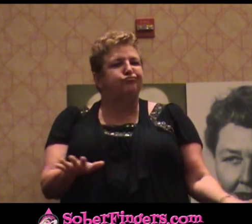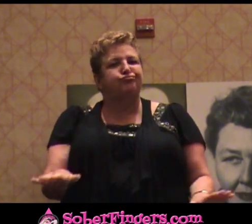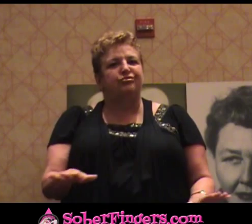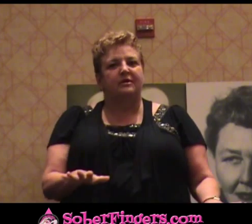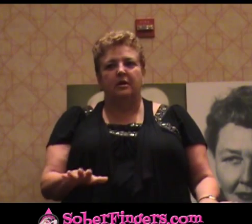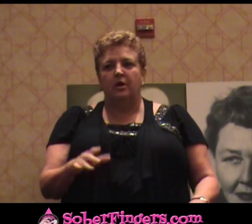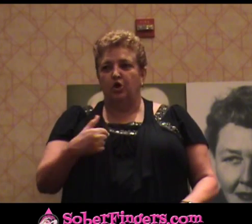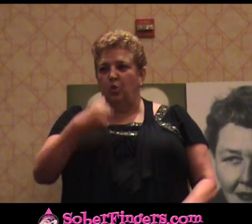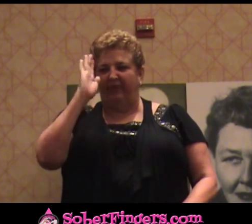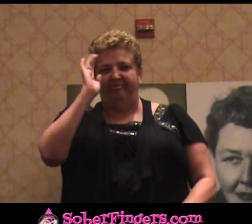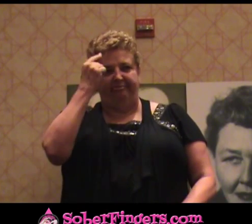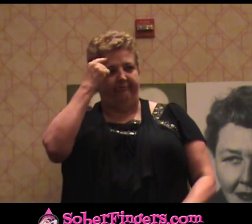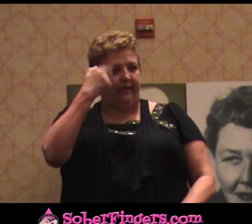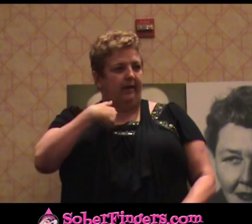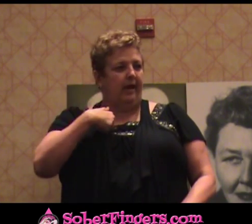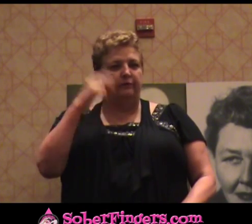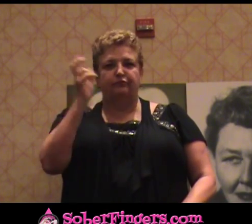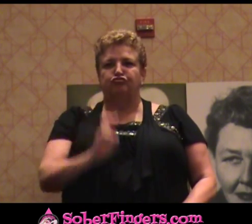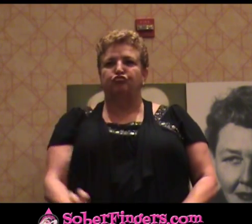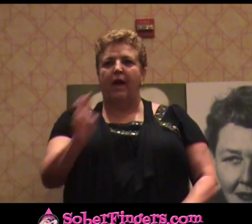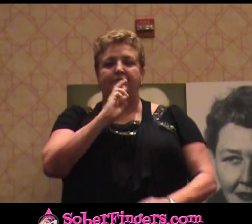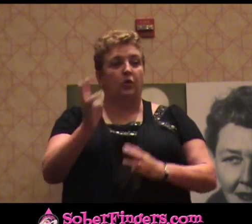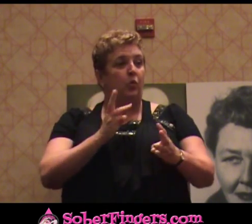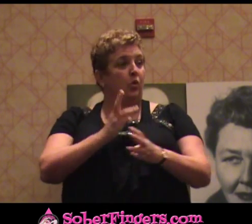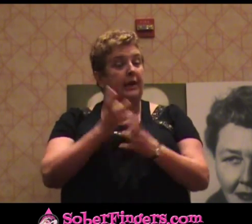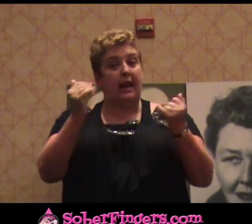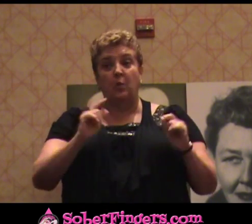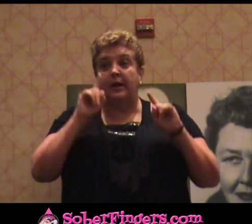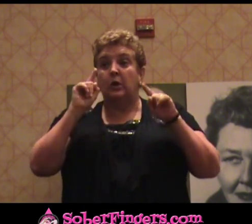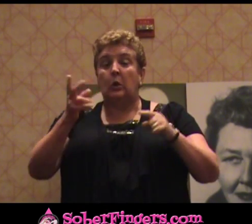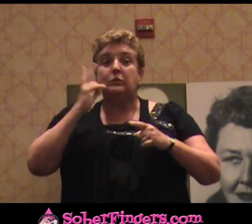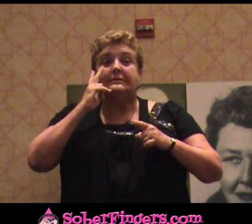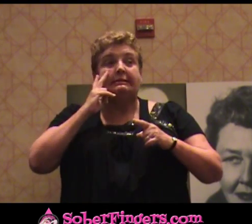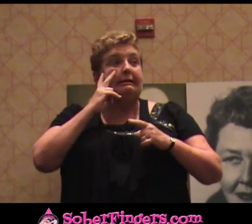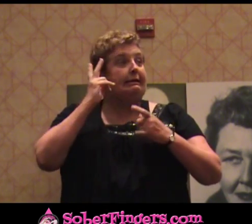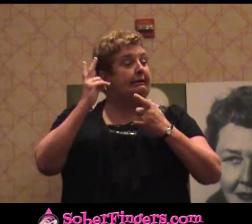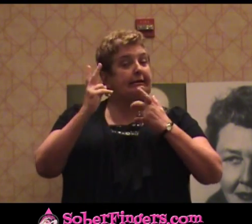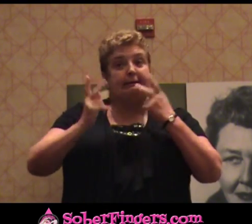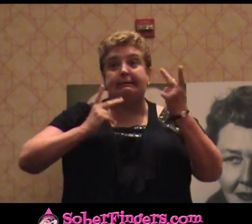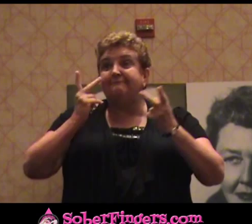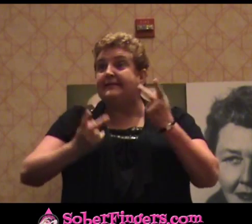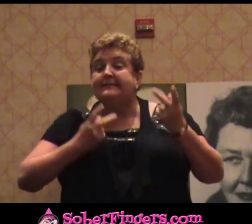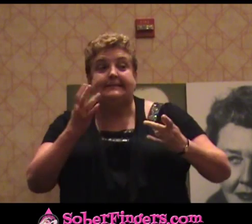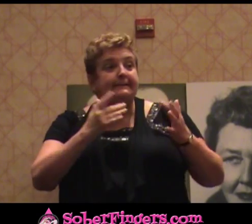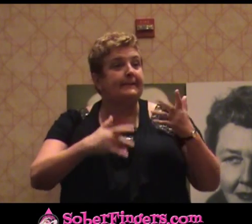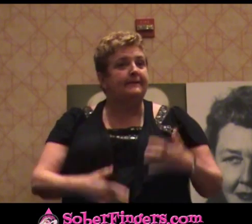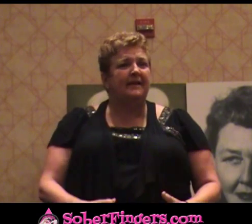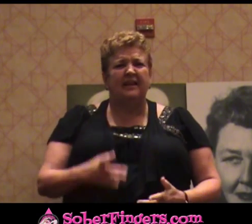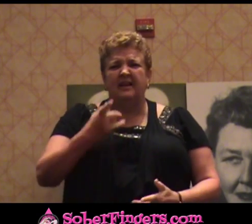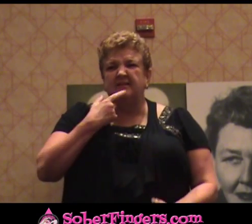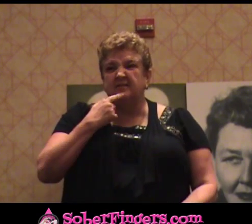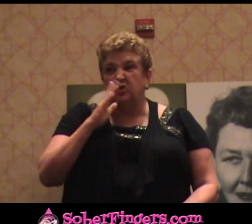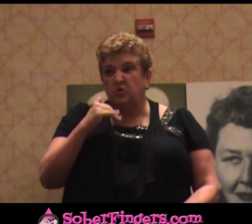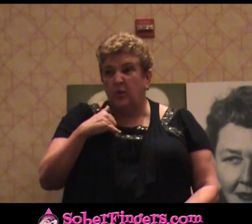and you would think I want to go see monuments and sightseeing. But usually when people ask me, what do you want to do? I'm like, do you have a Walmart? Do you